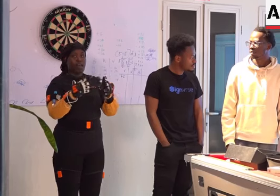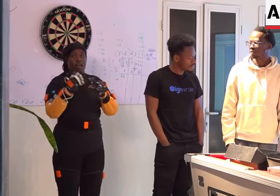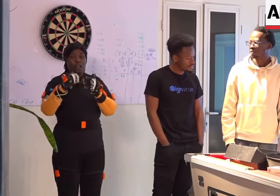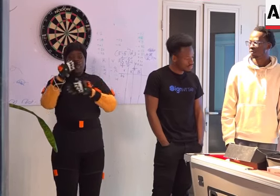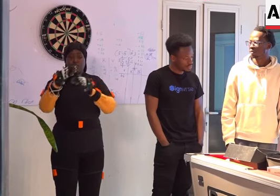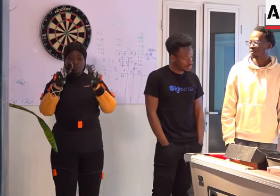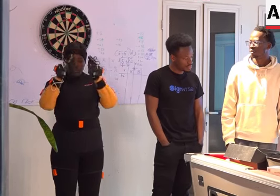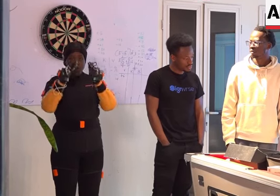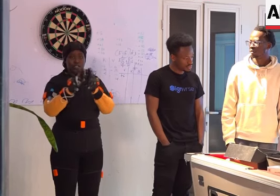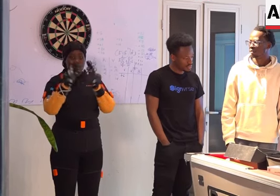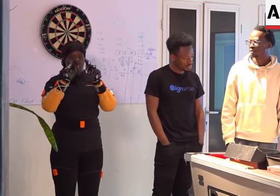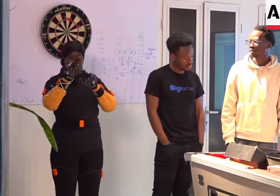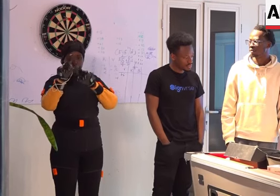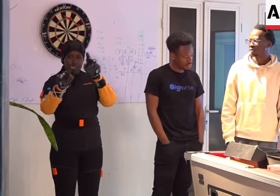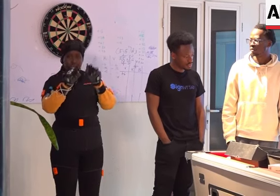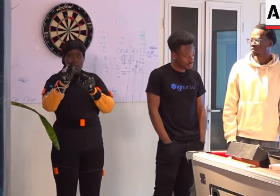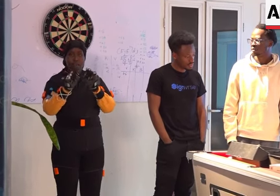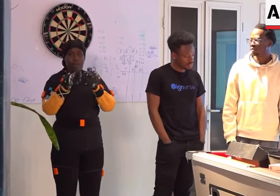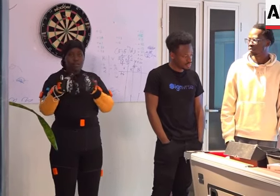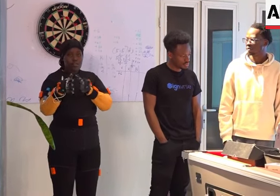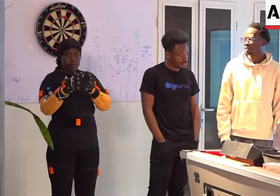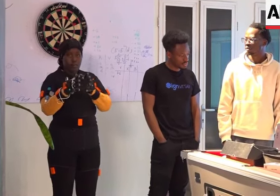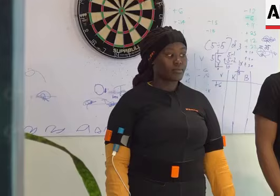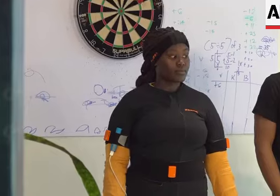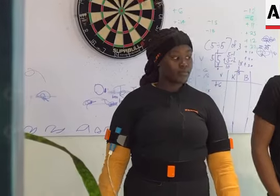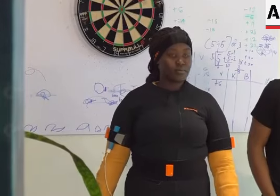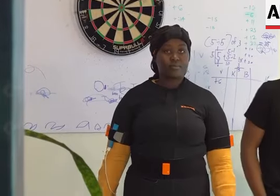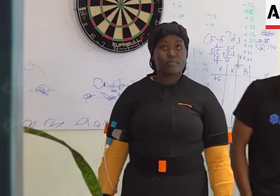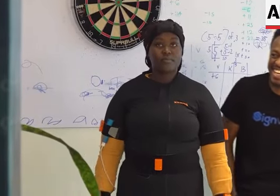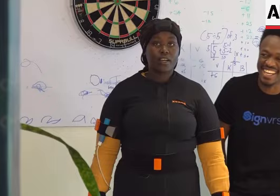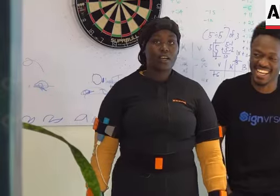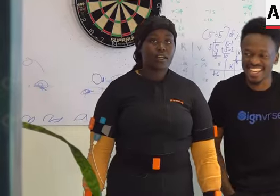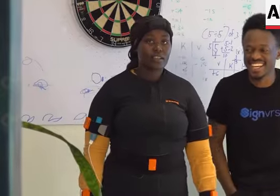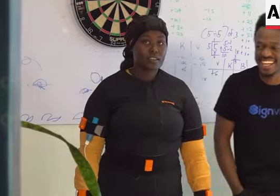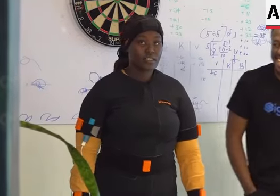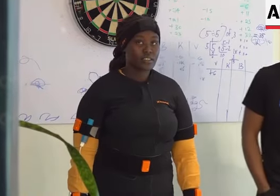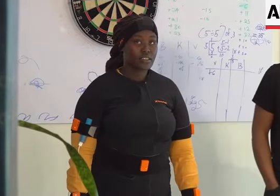on examining key strategies for practicing disability advocacy. This concludes module 4.